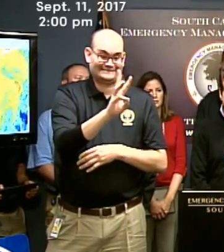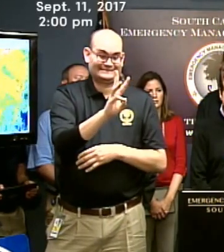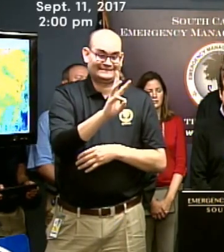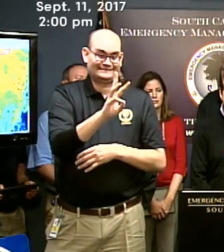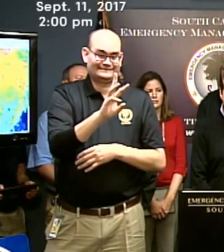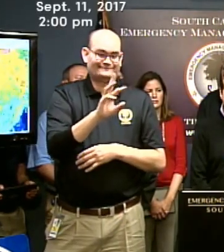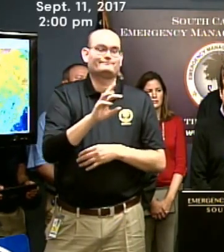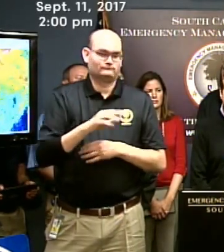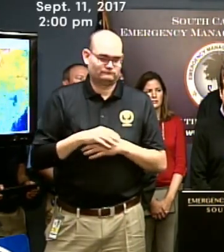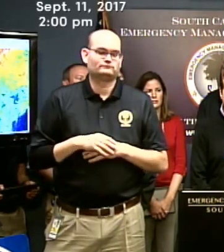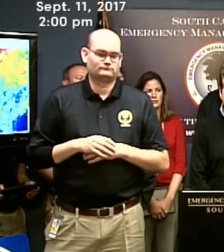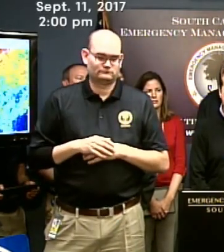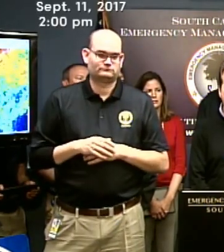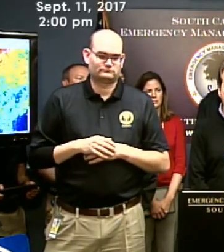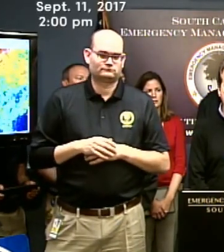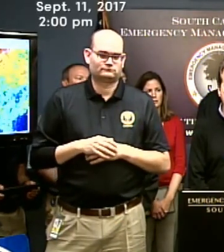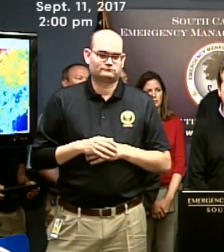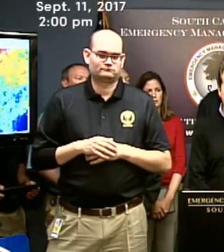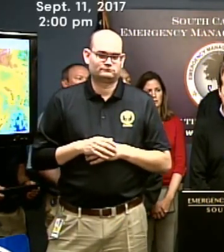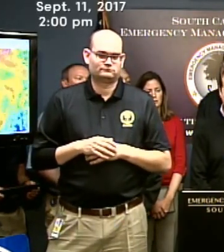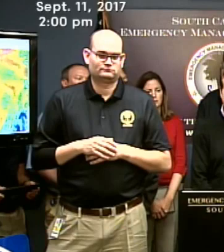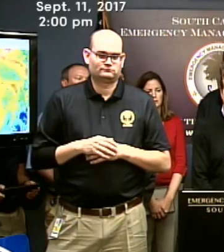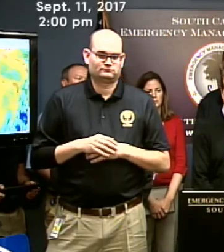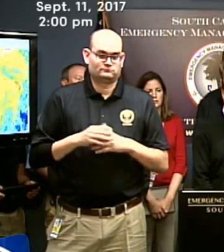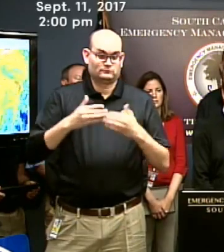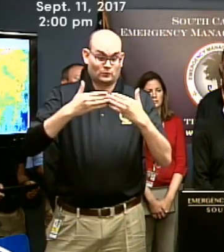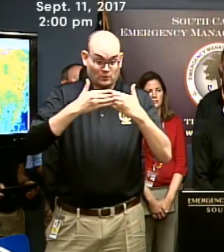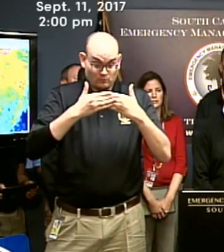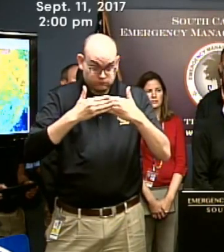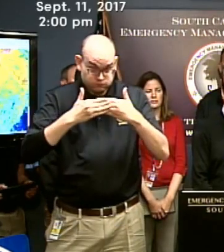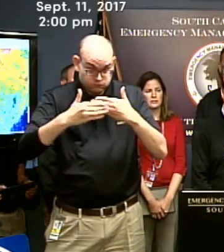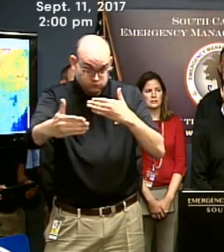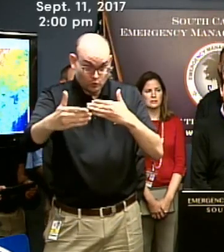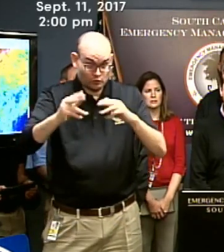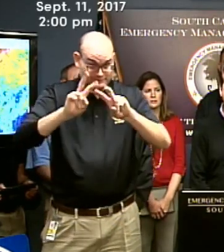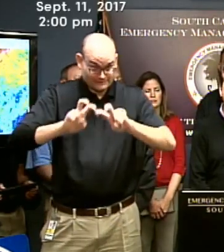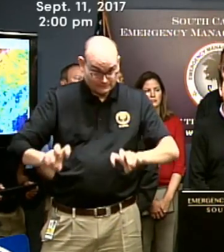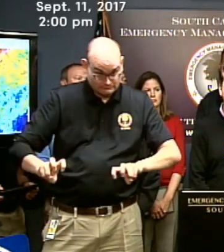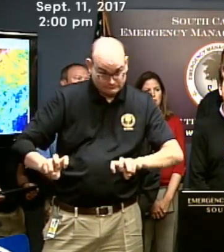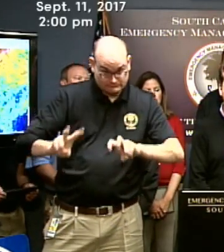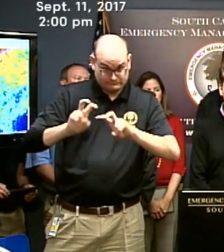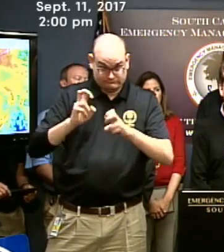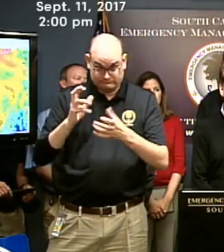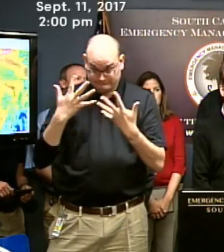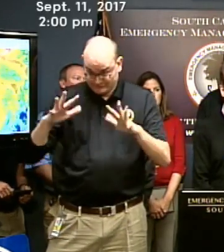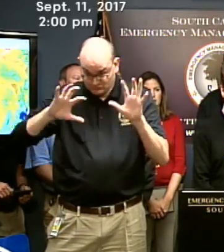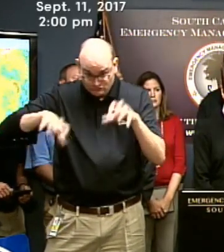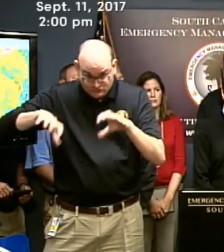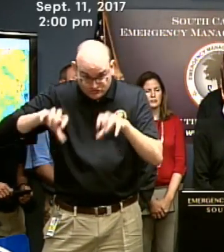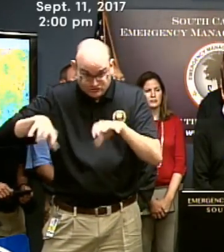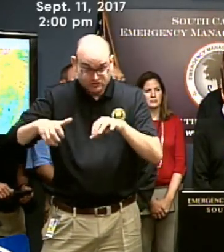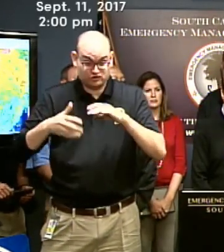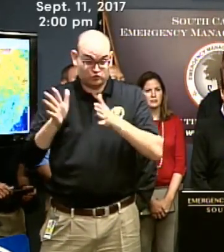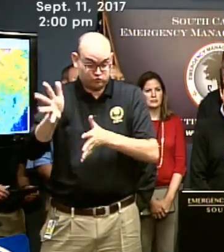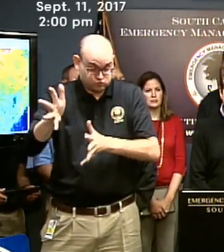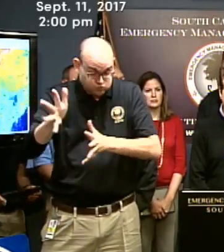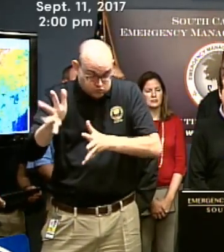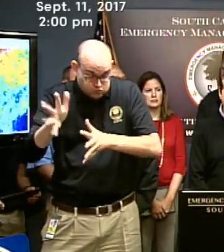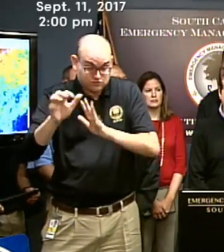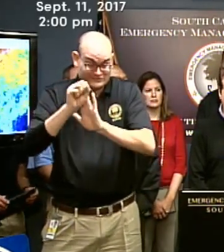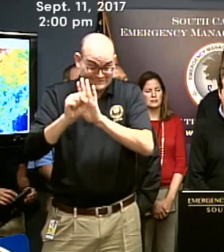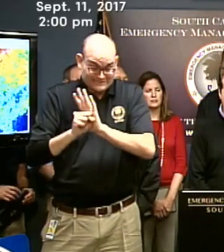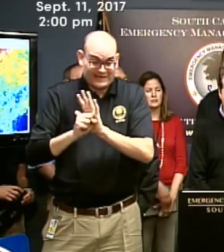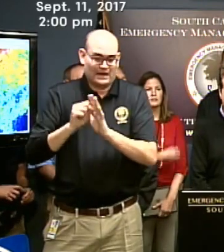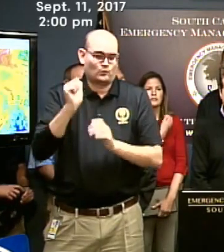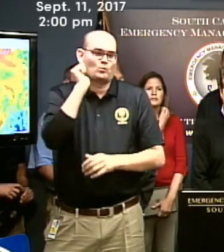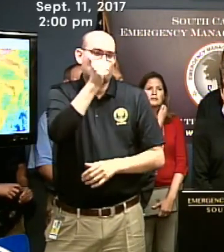1-800-868-0404. We will begin post-storm assessments of high-priority dams across the state as the storm lifts tomorrow. In the interim,